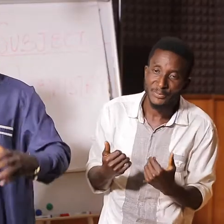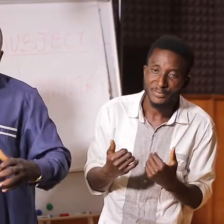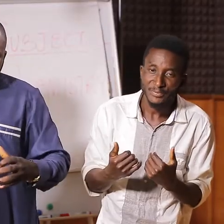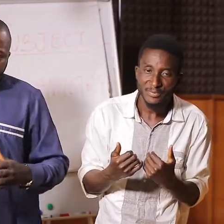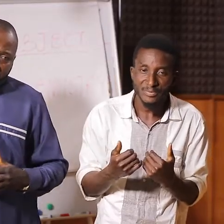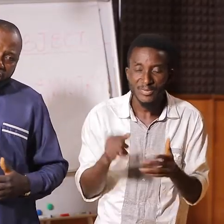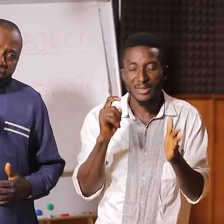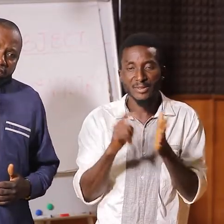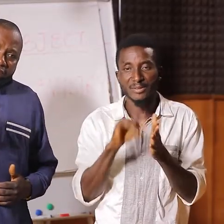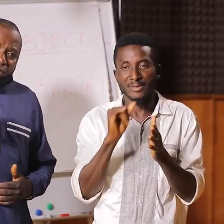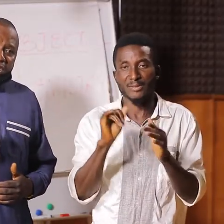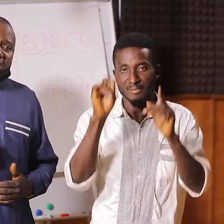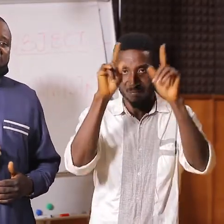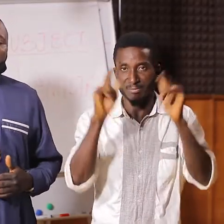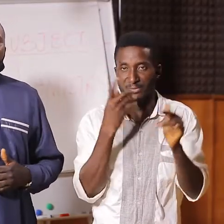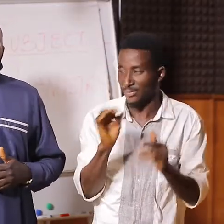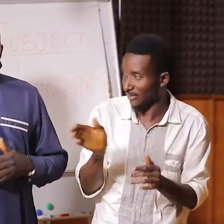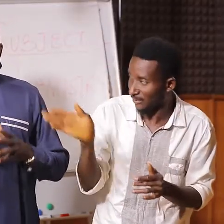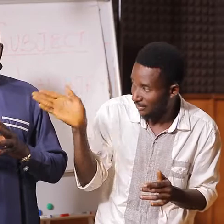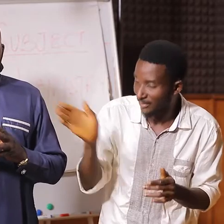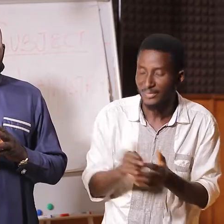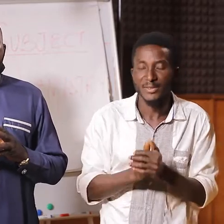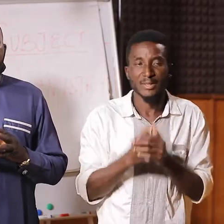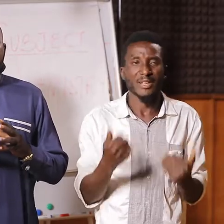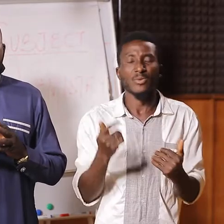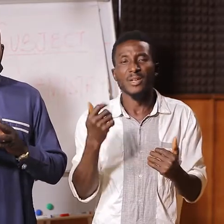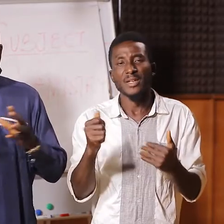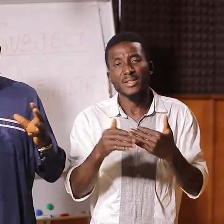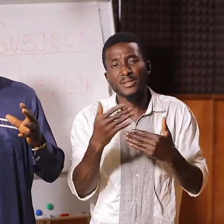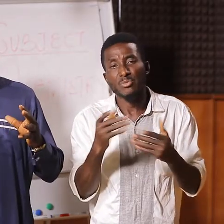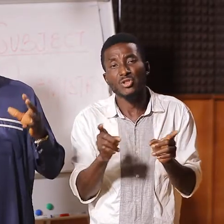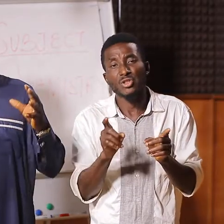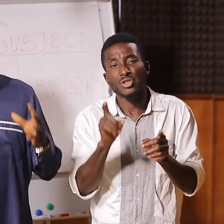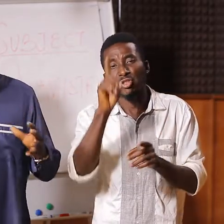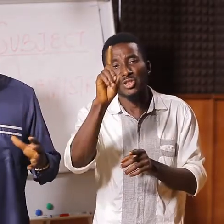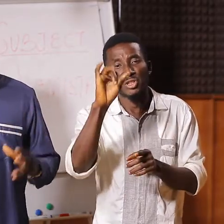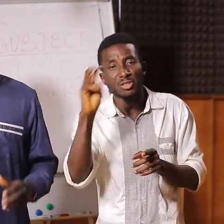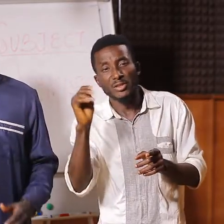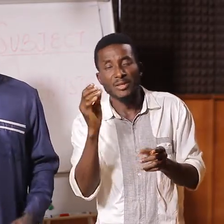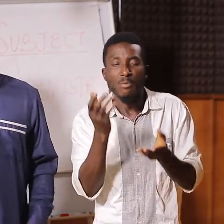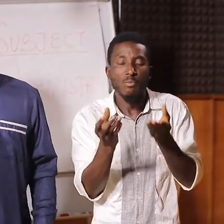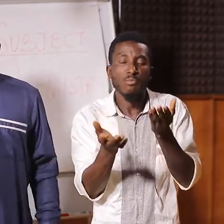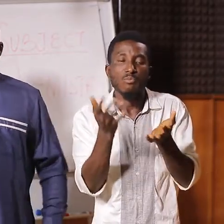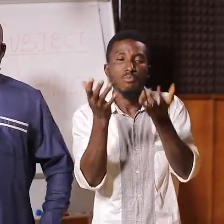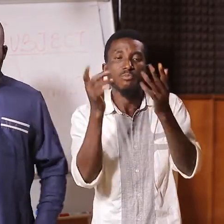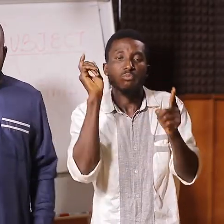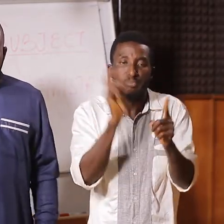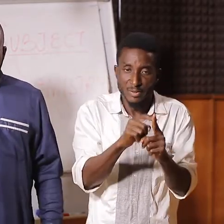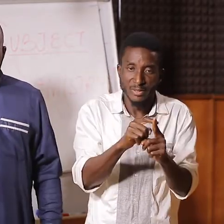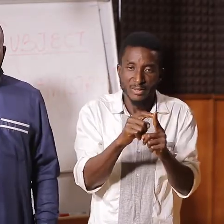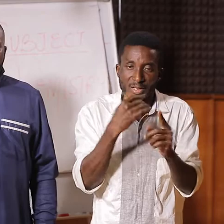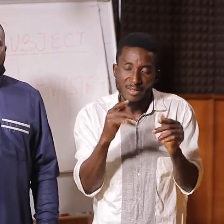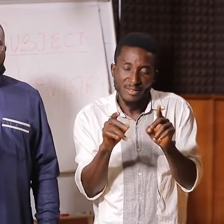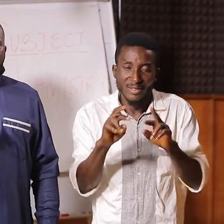simple distillation. In simple distillation, the boiling points are widely related, but in